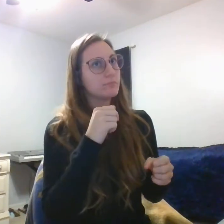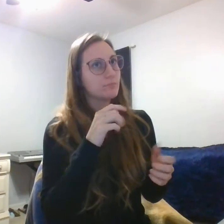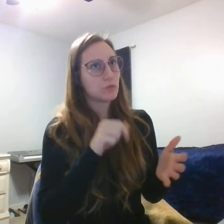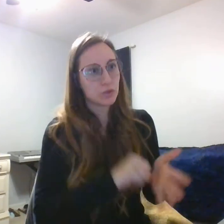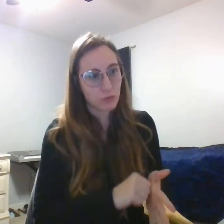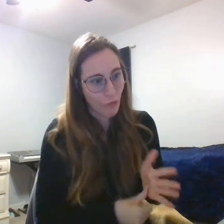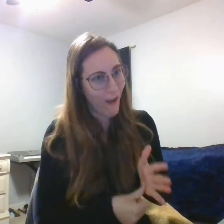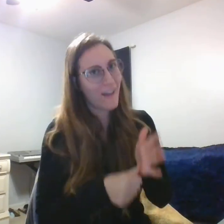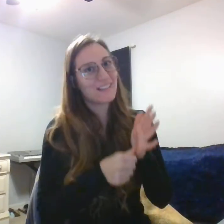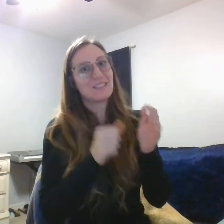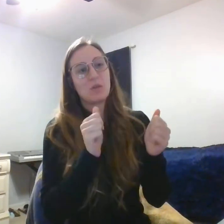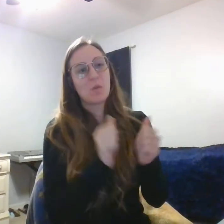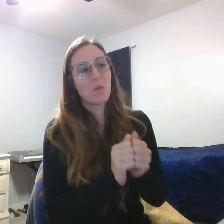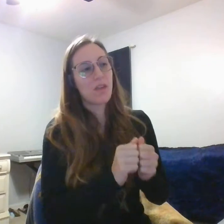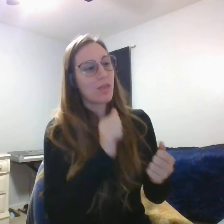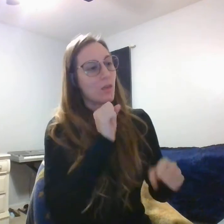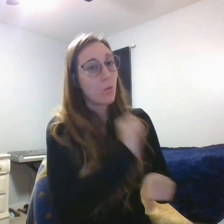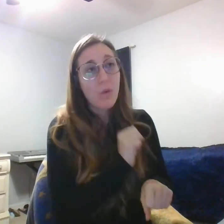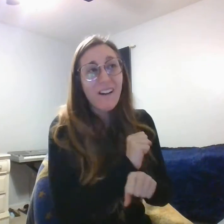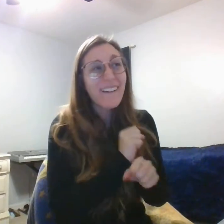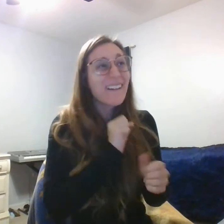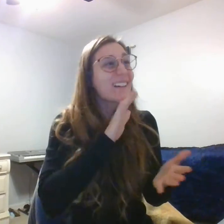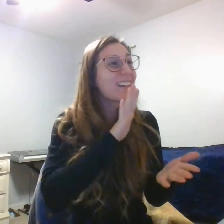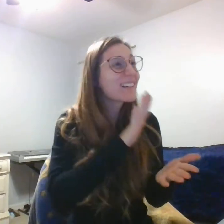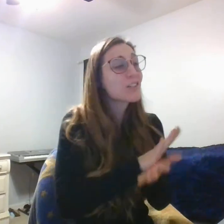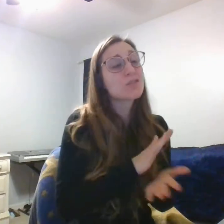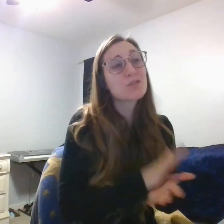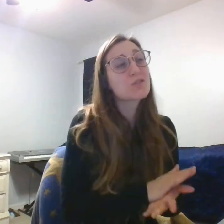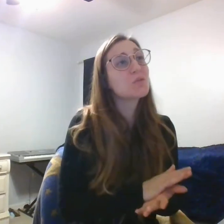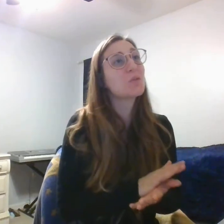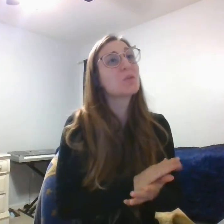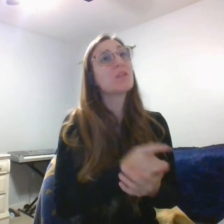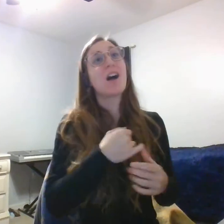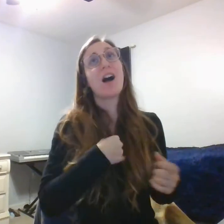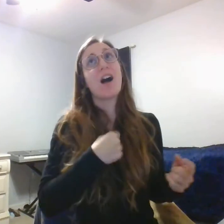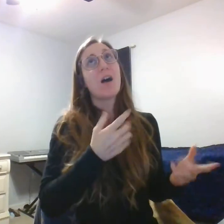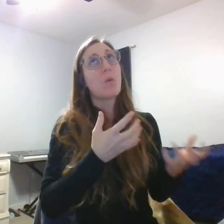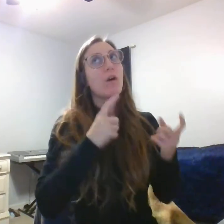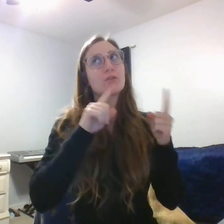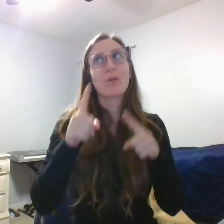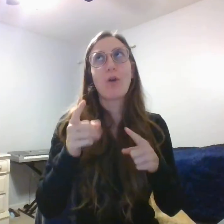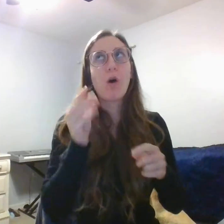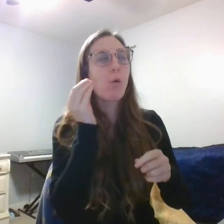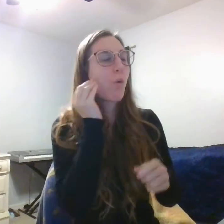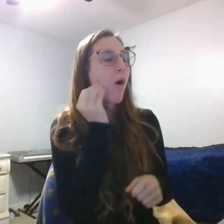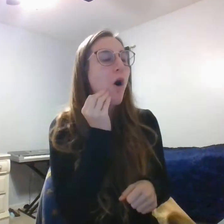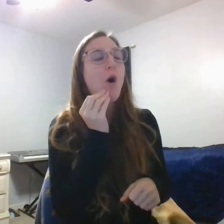lay on my floor, and scream. So that is how I am doing. Yeah, just a lot of pressure.